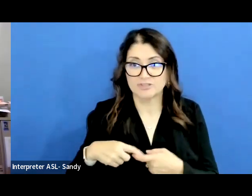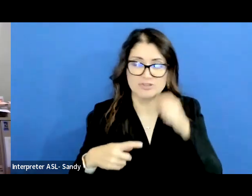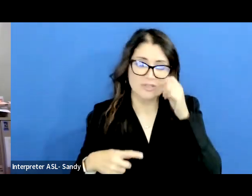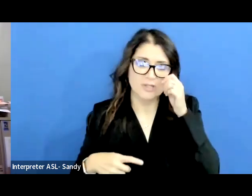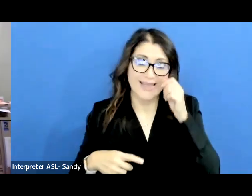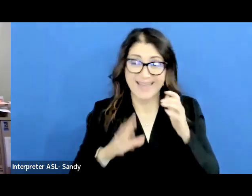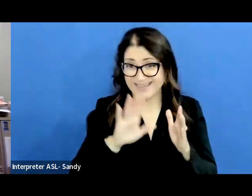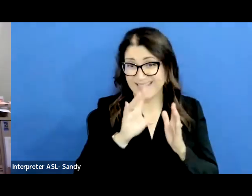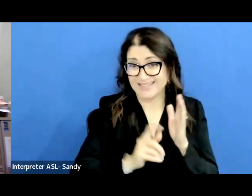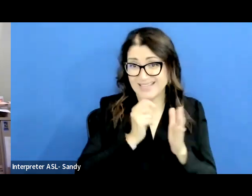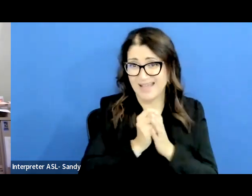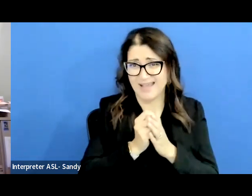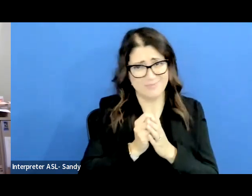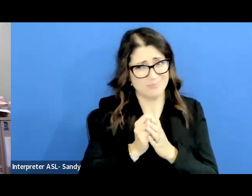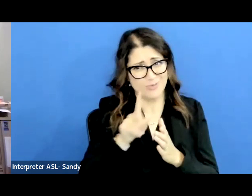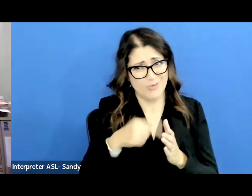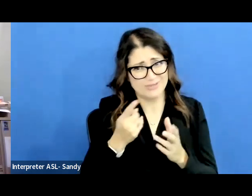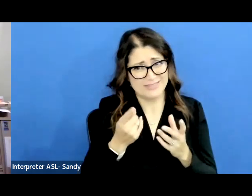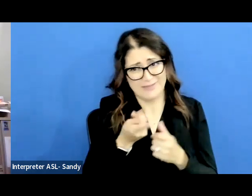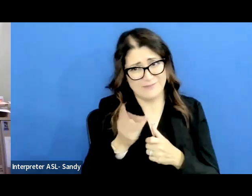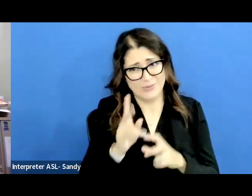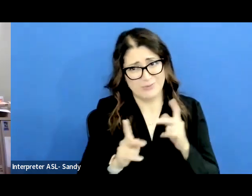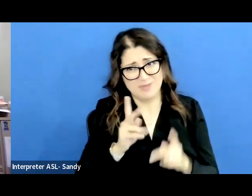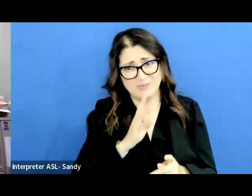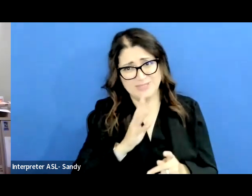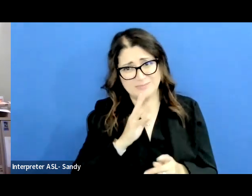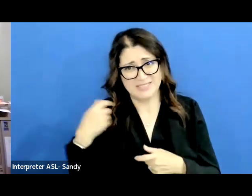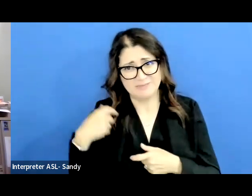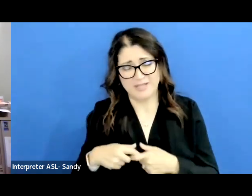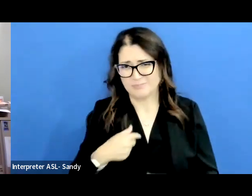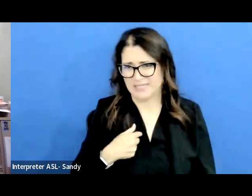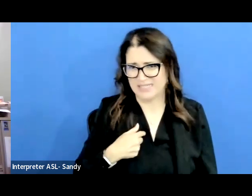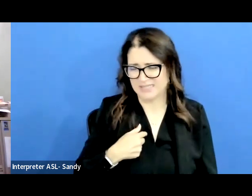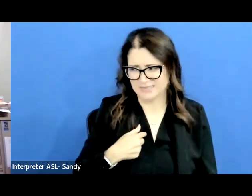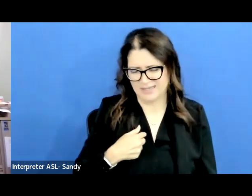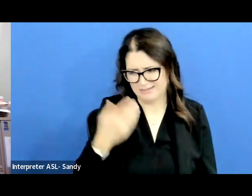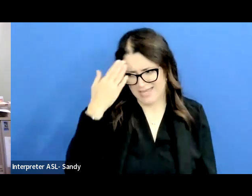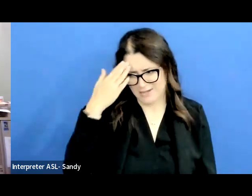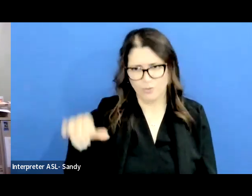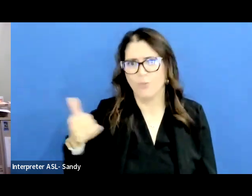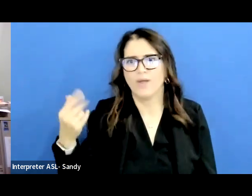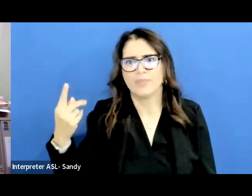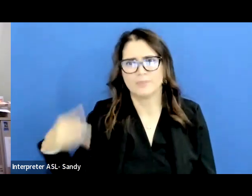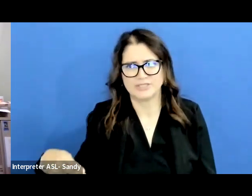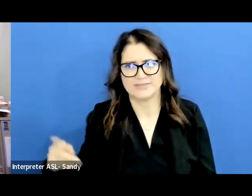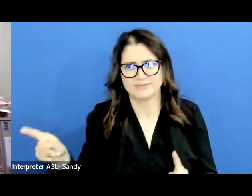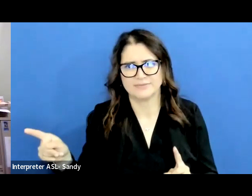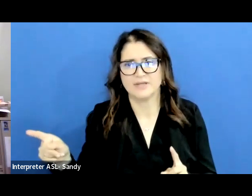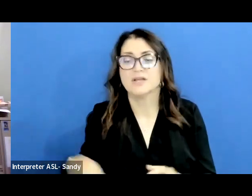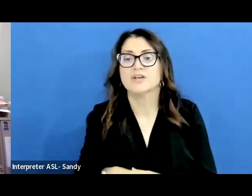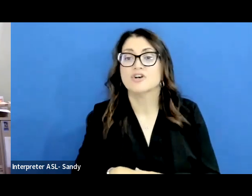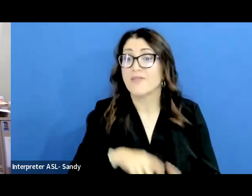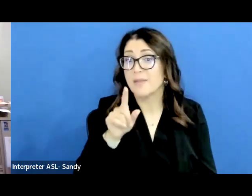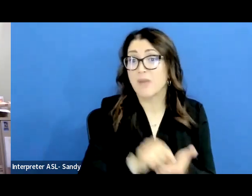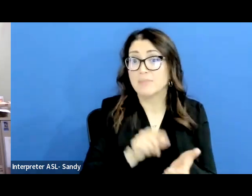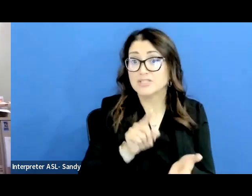couple people here that speak Spanish, me, and I don't know, somebody else. They published this, it